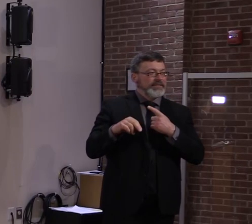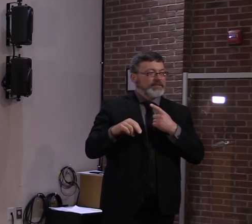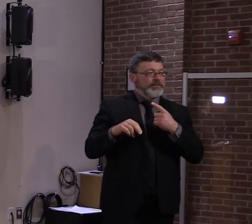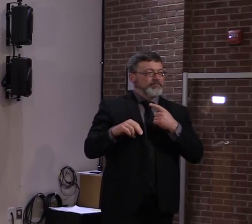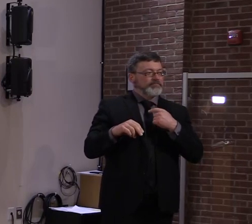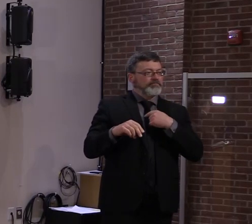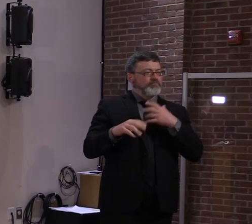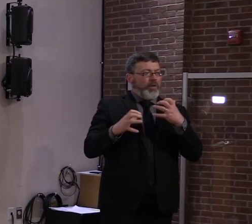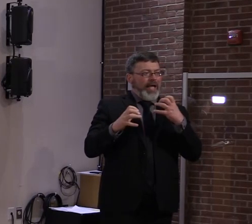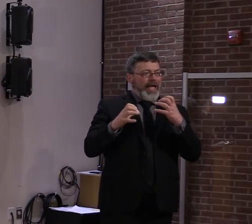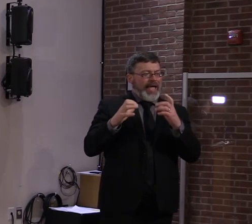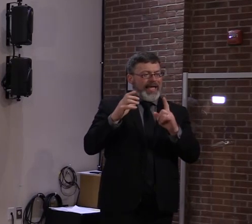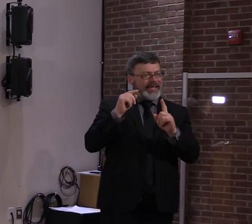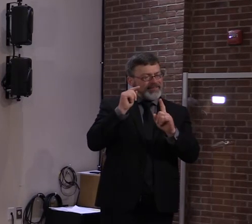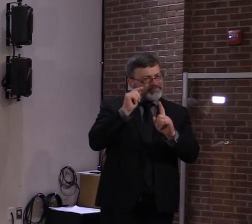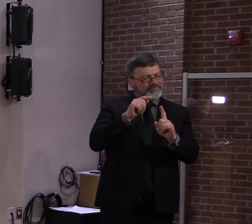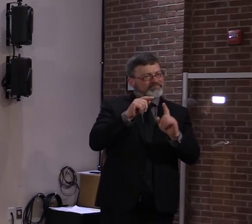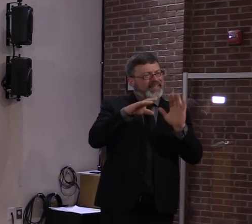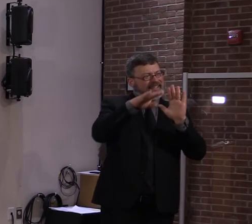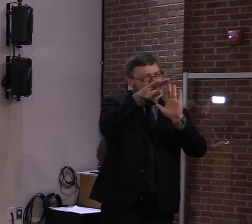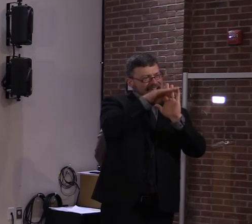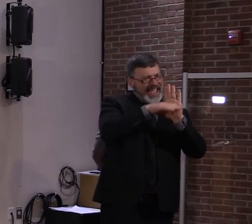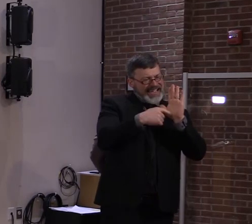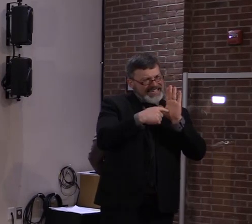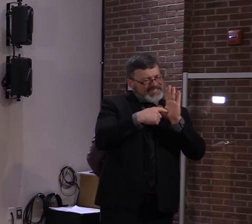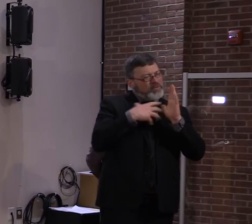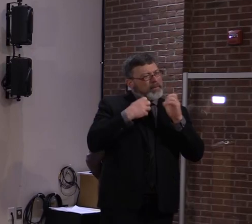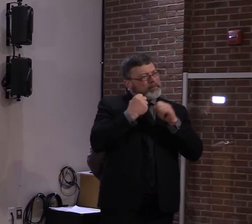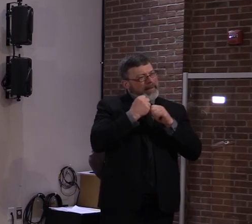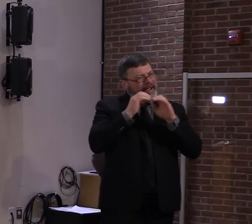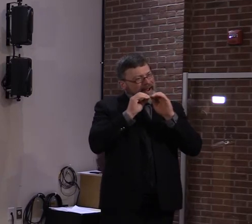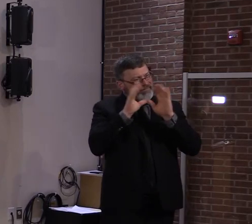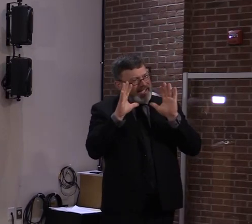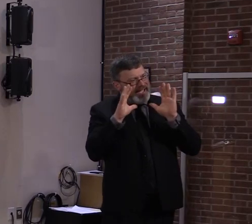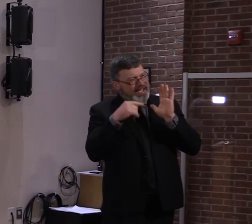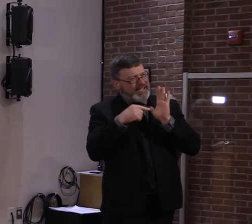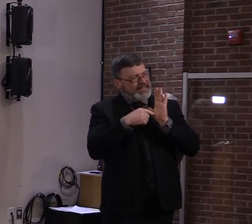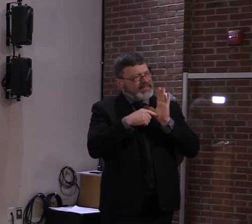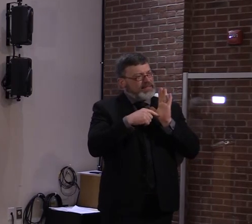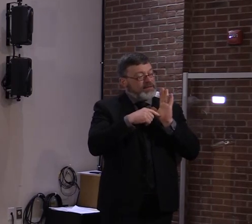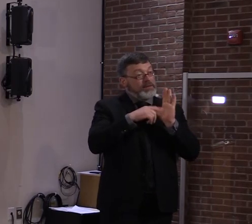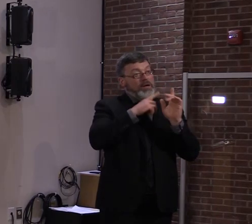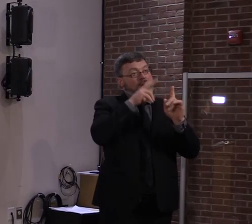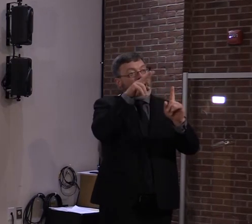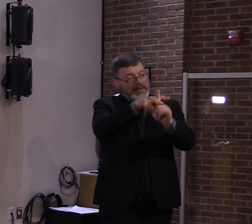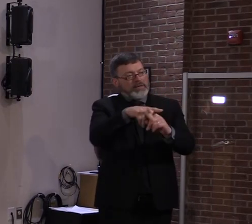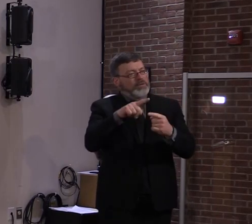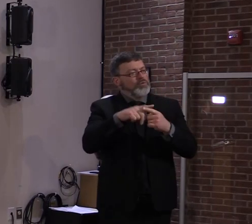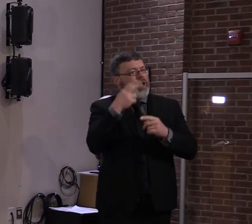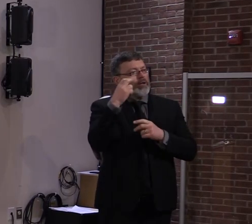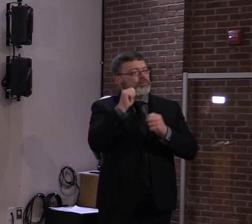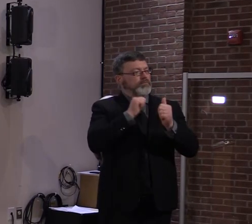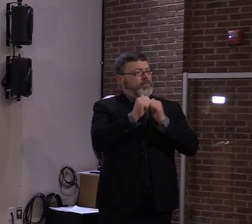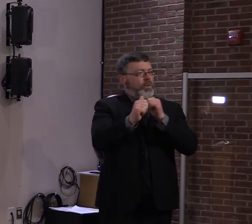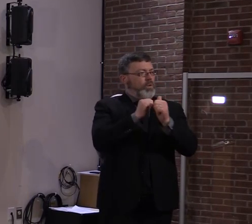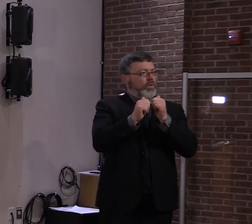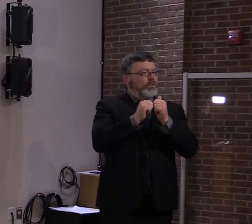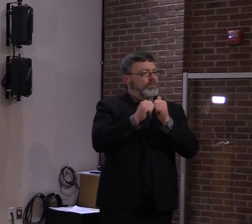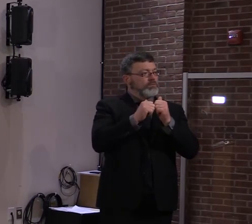guidance that you've talked about earlier. So high school sports, for instance, if spectators are in the